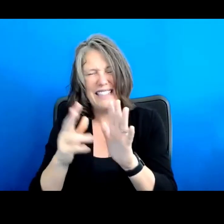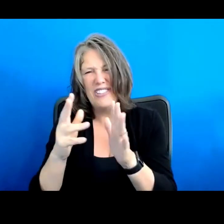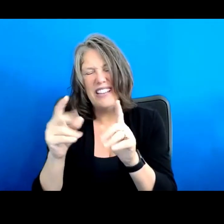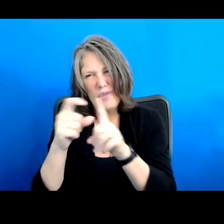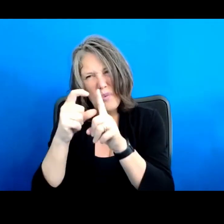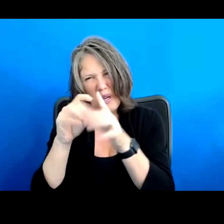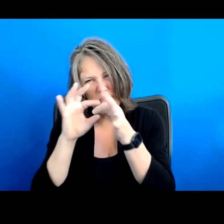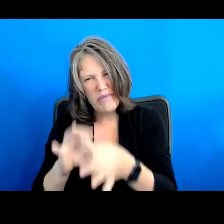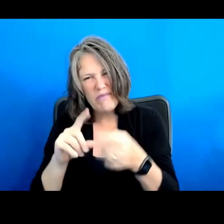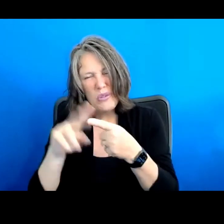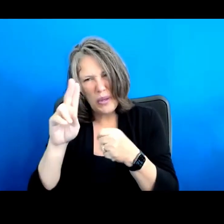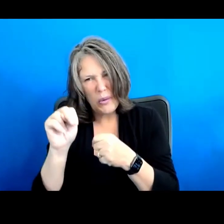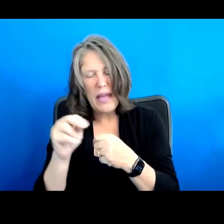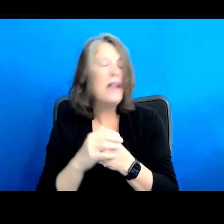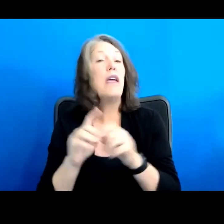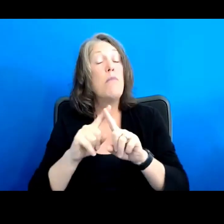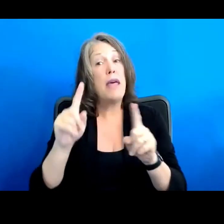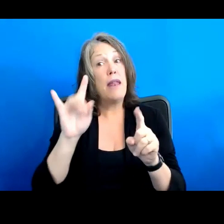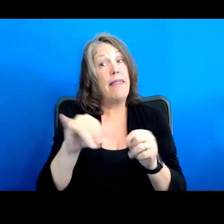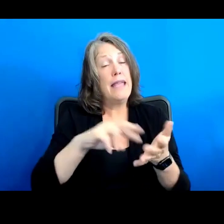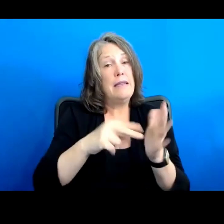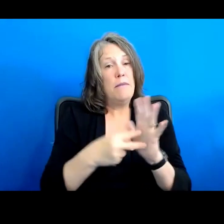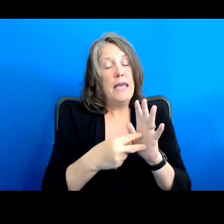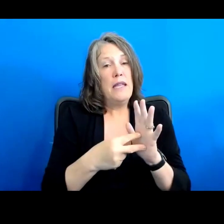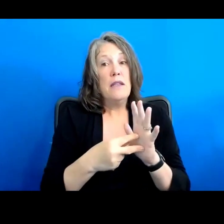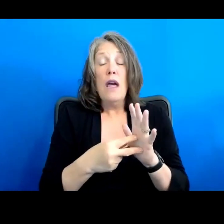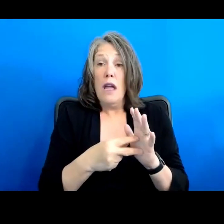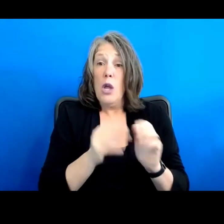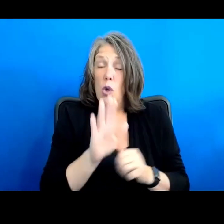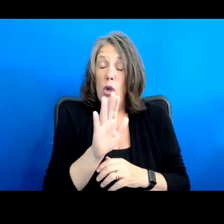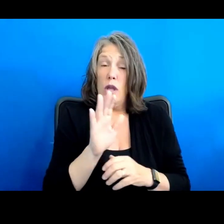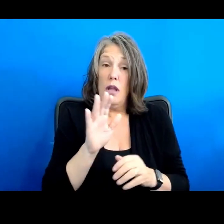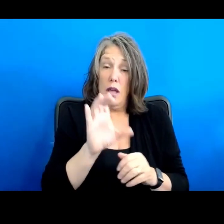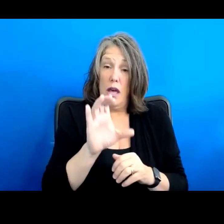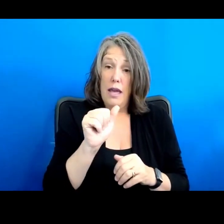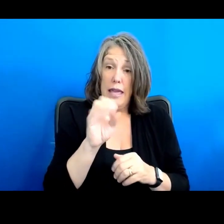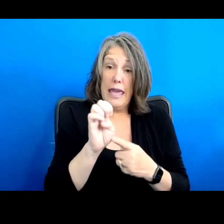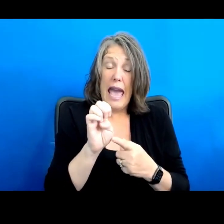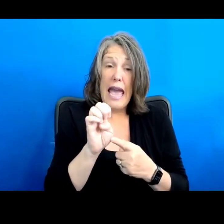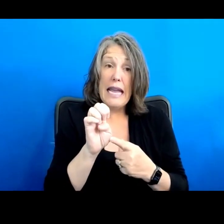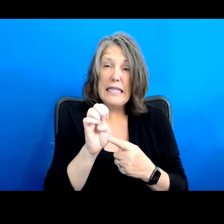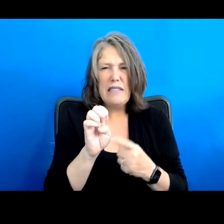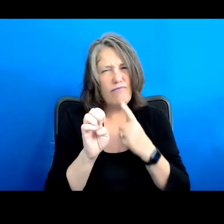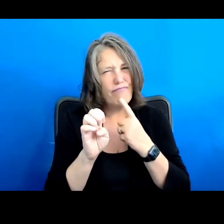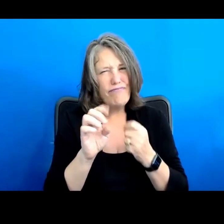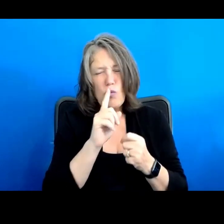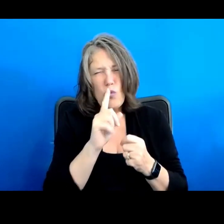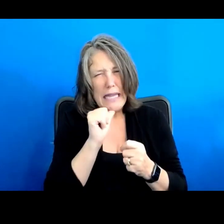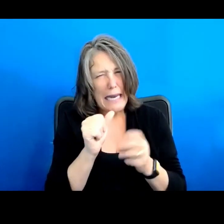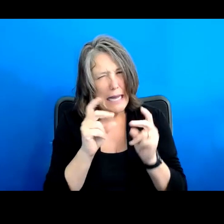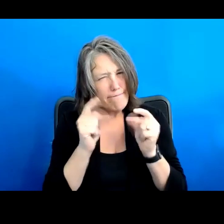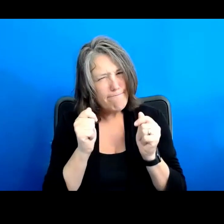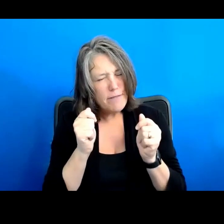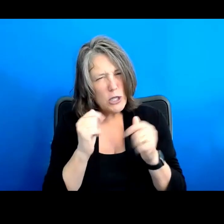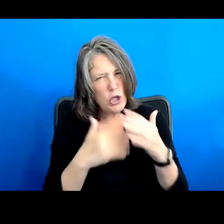it means is you have a case that falls short of an urgent action measure. So it's not a